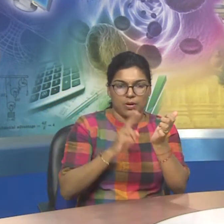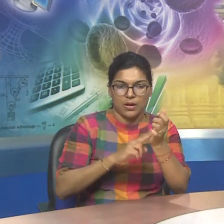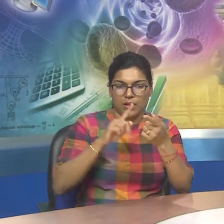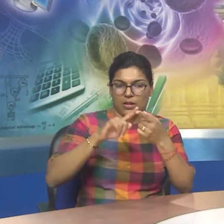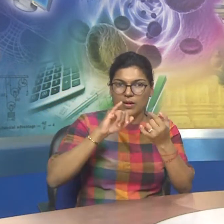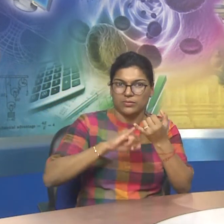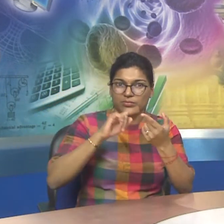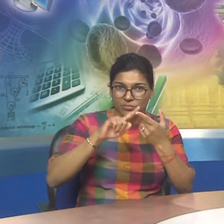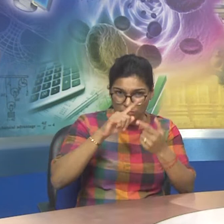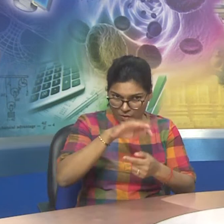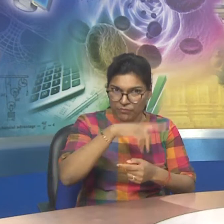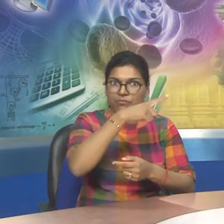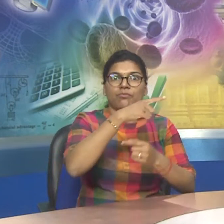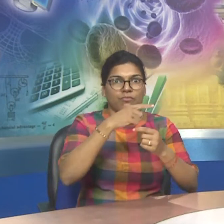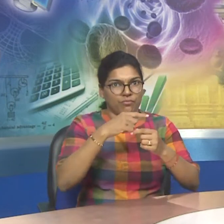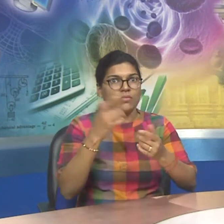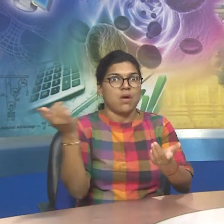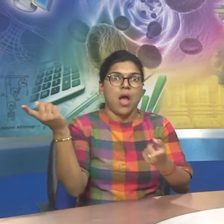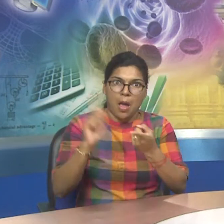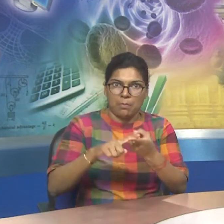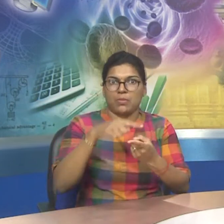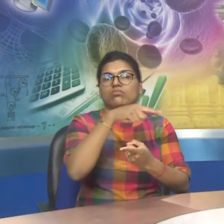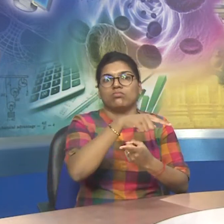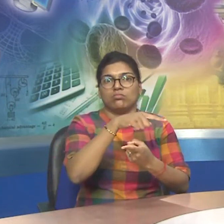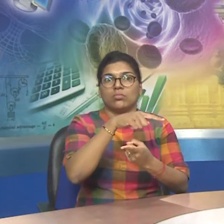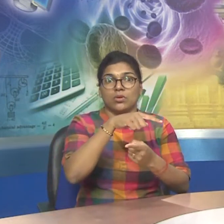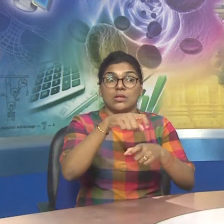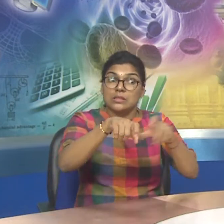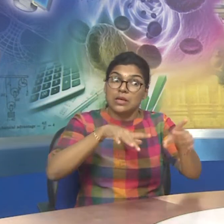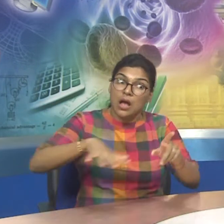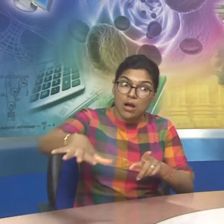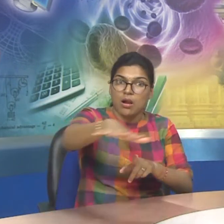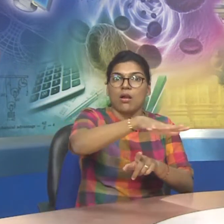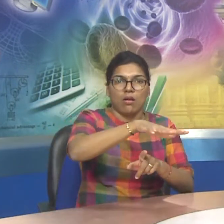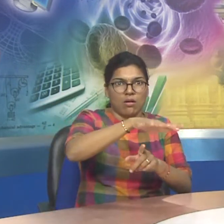cities of Hiroshima and Nagasaki.